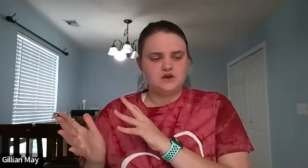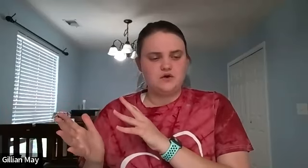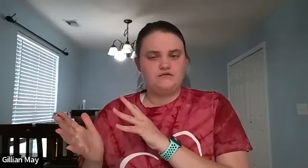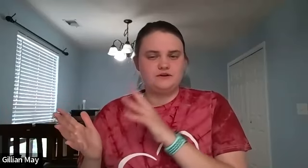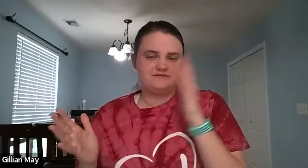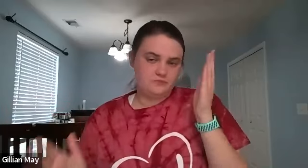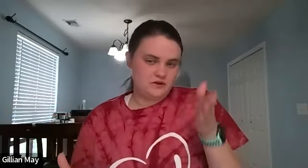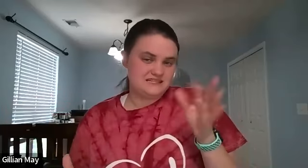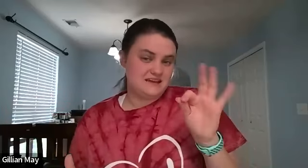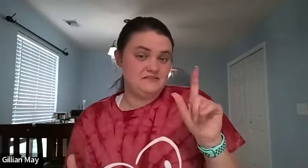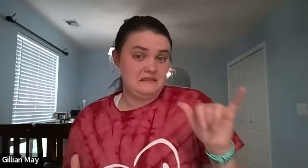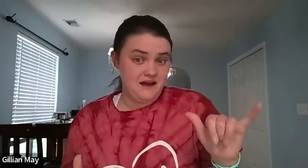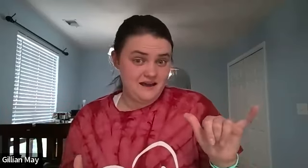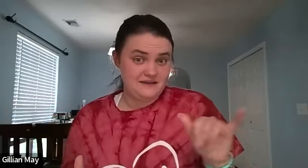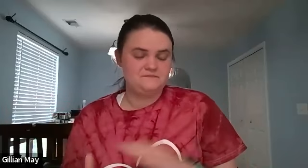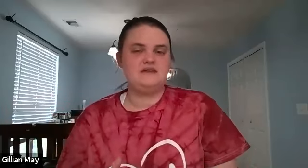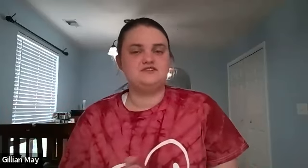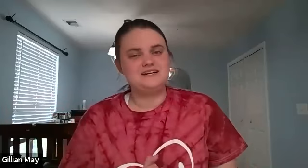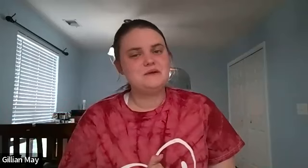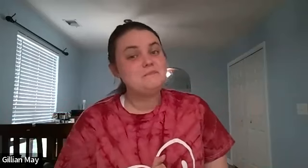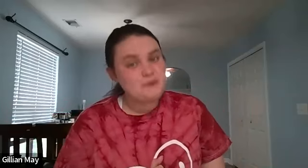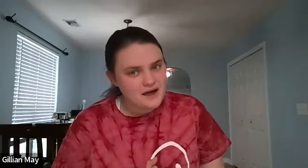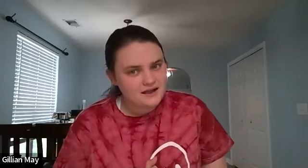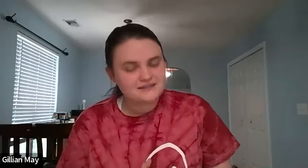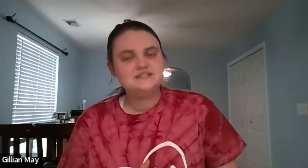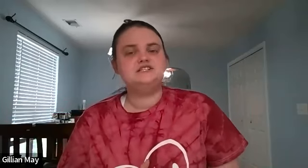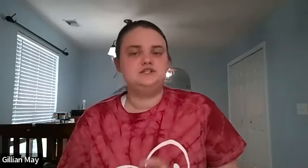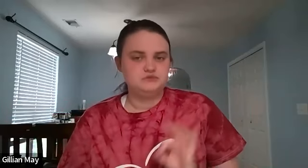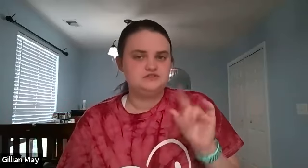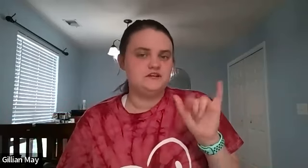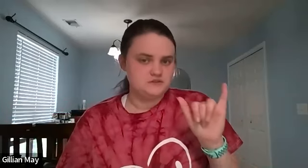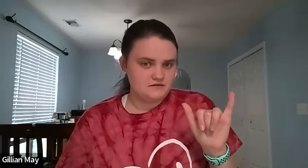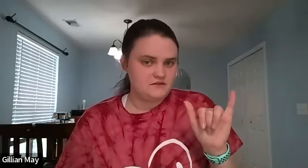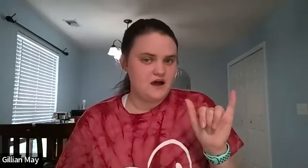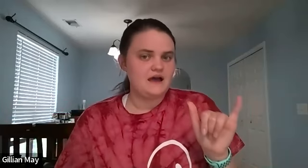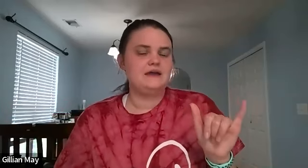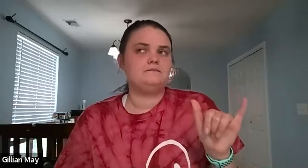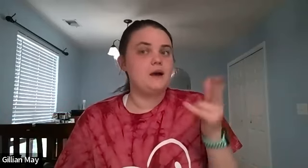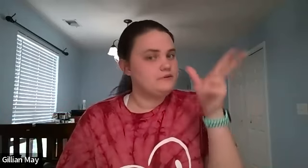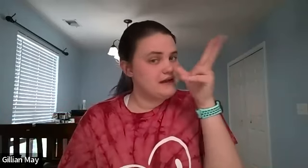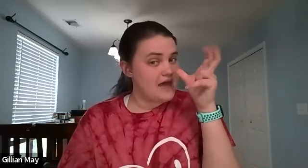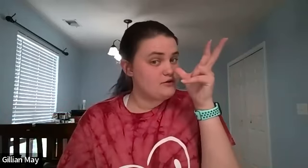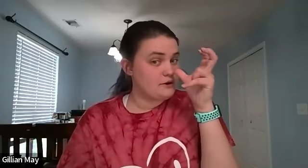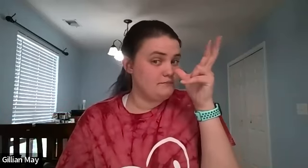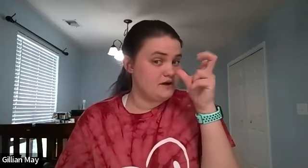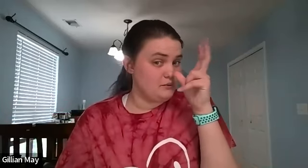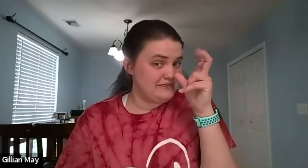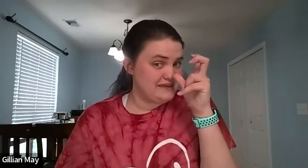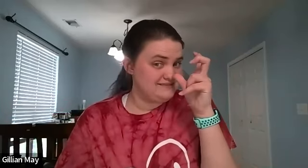So for ones like fly, if you're talking about the bug, you would fingerspell fly, probably would add the word bug with it, like,